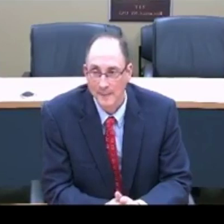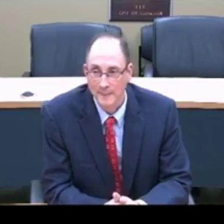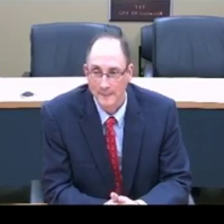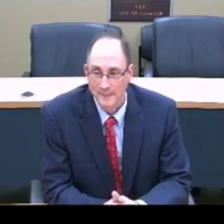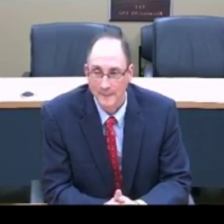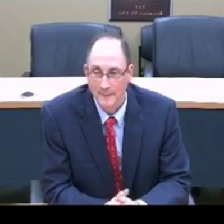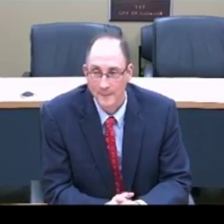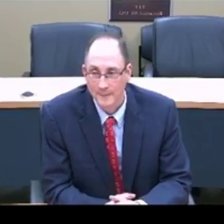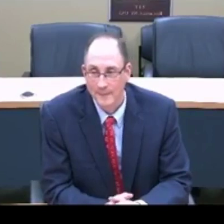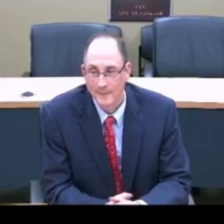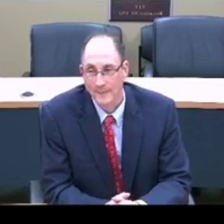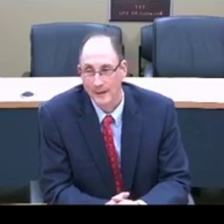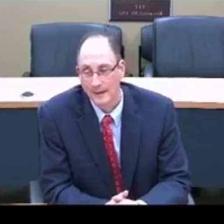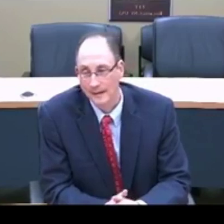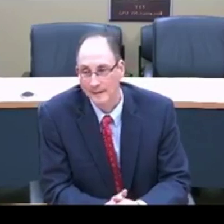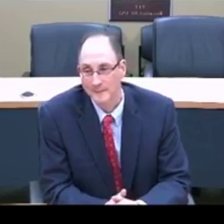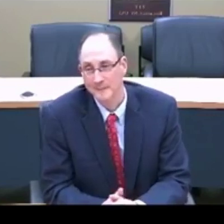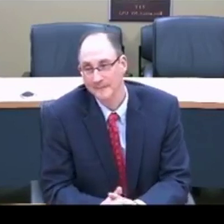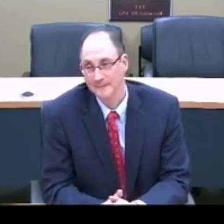exciting, the work that you do.